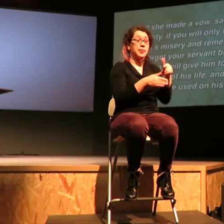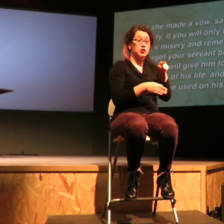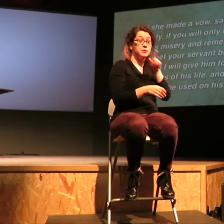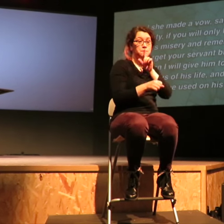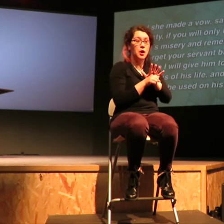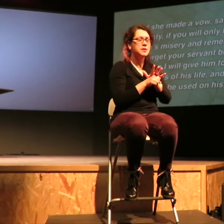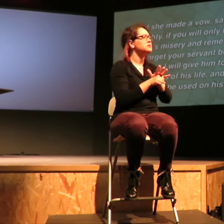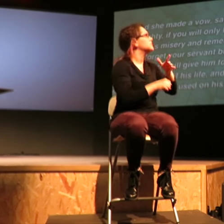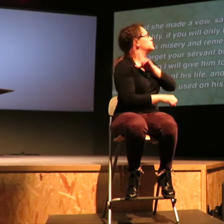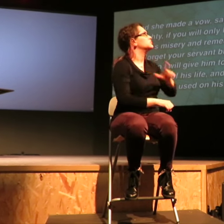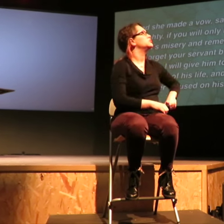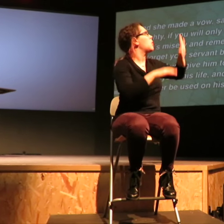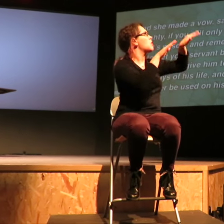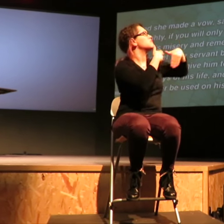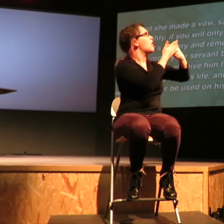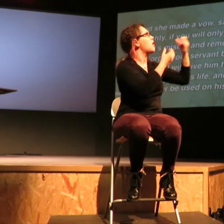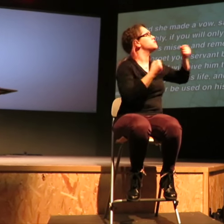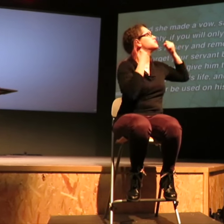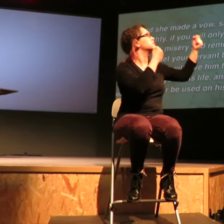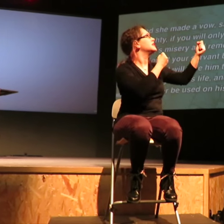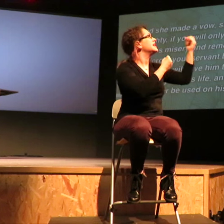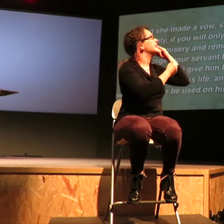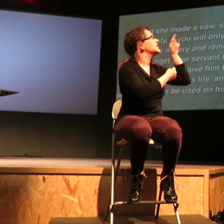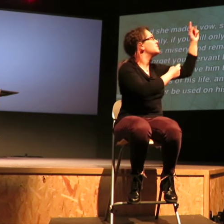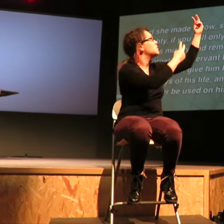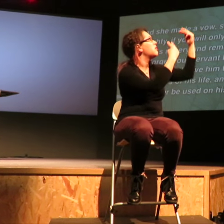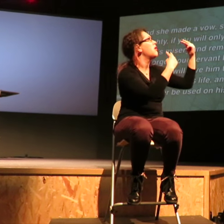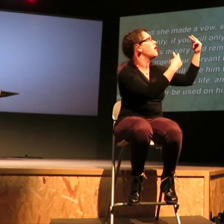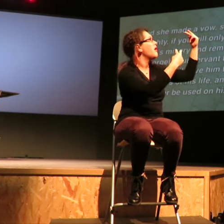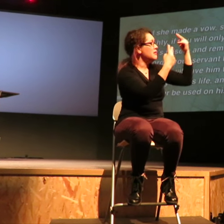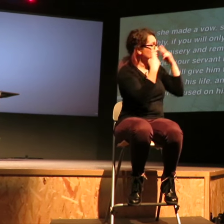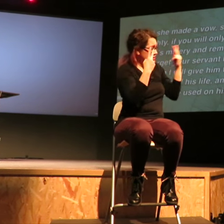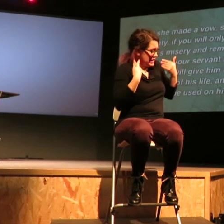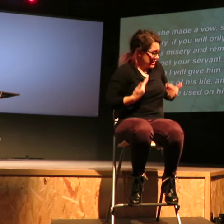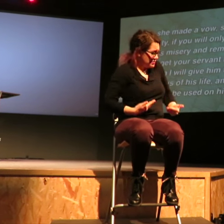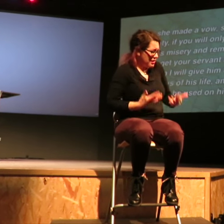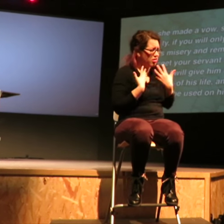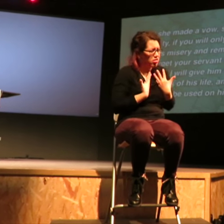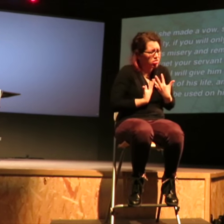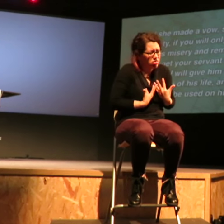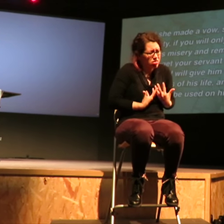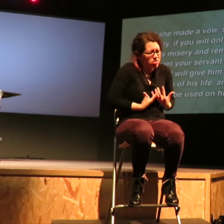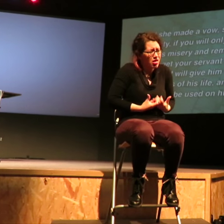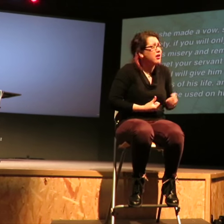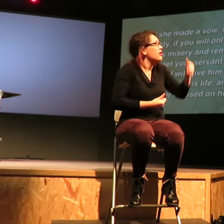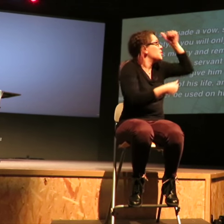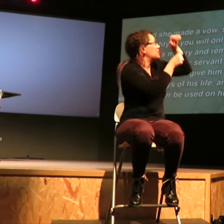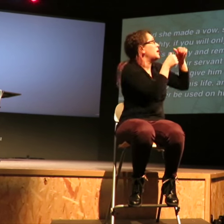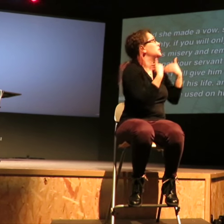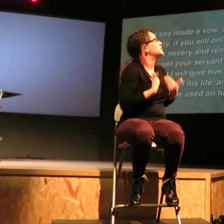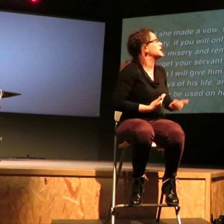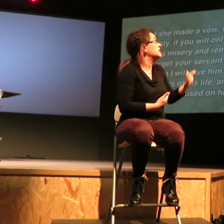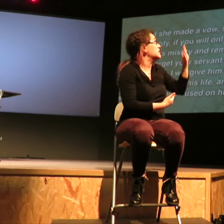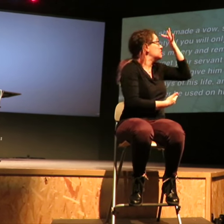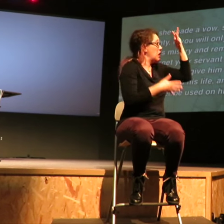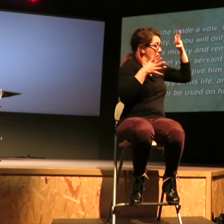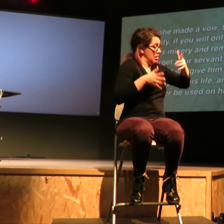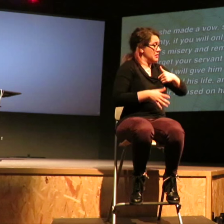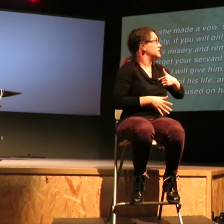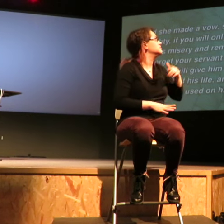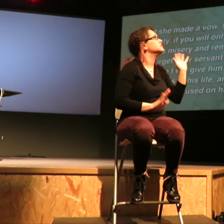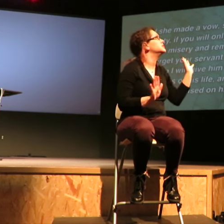saying, Lord Almighty, if you will only look on your servant's misery and remember me and not forget your servant, but give her a